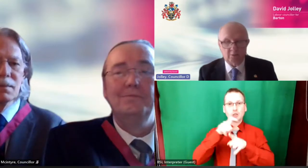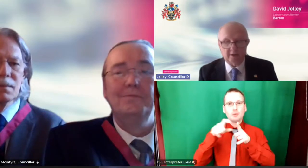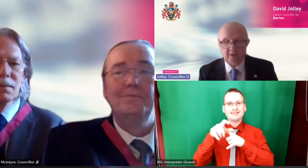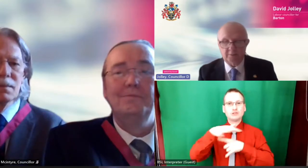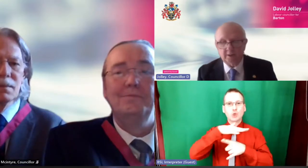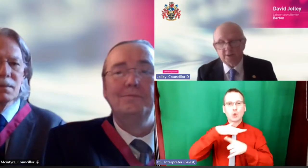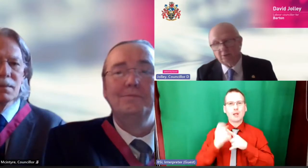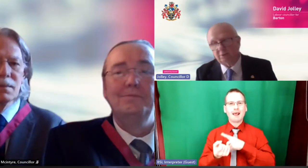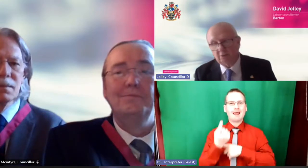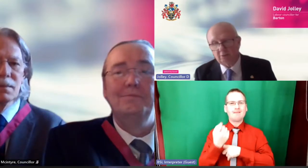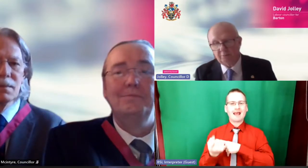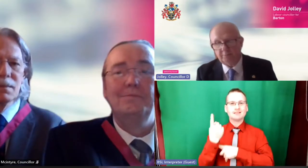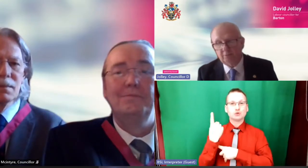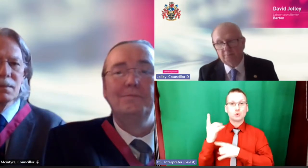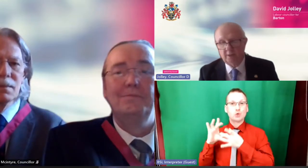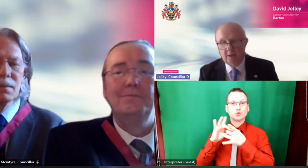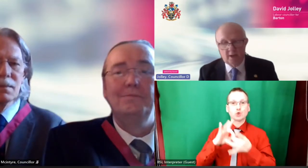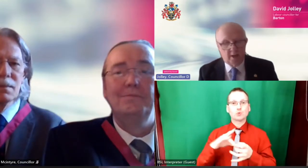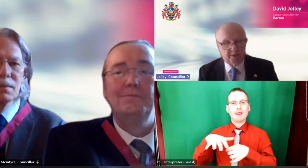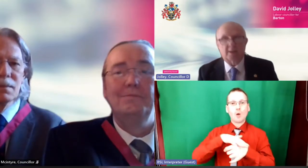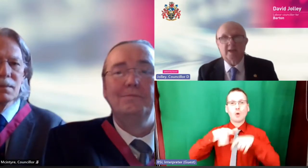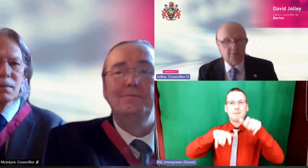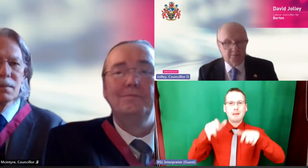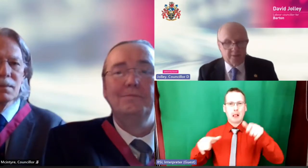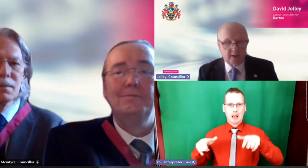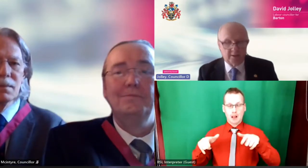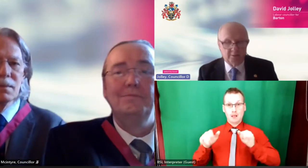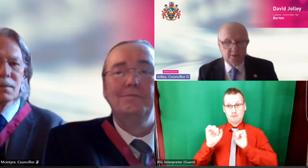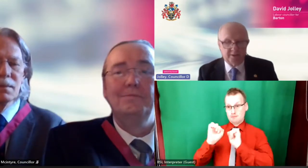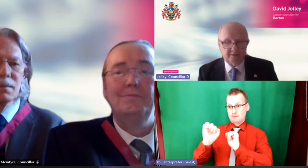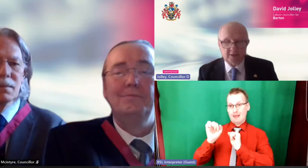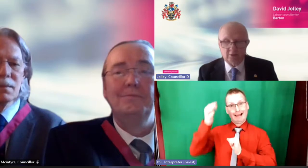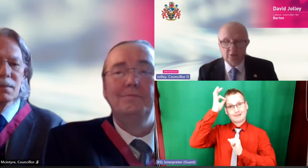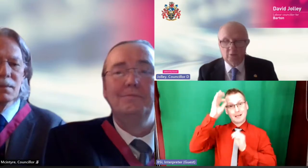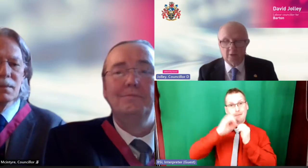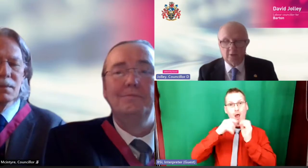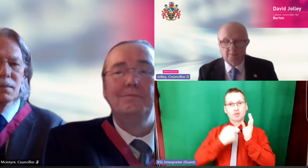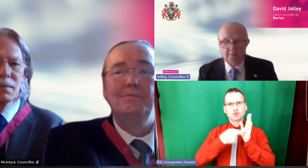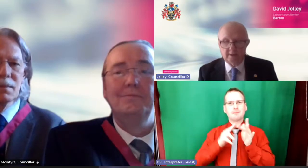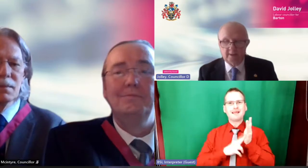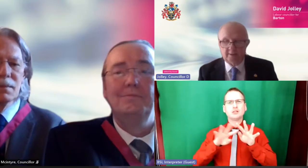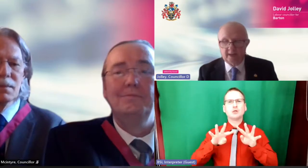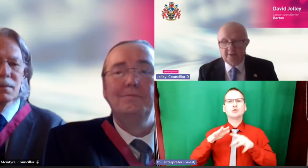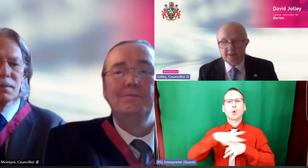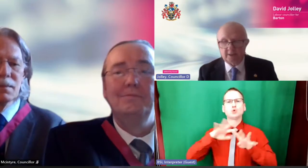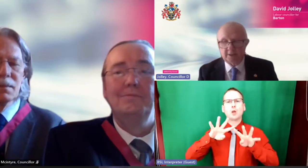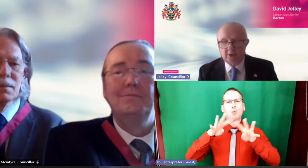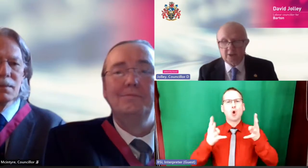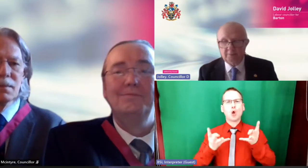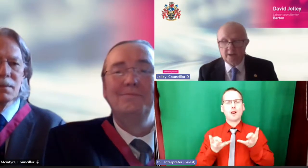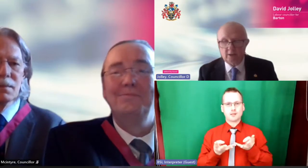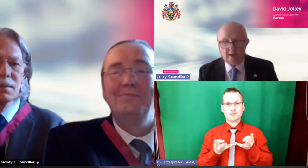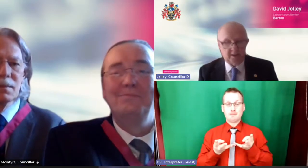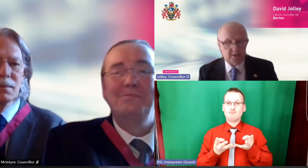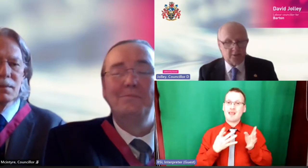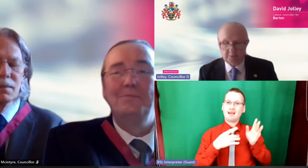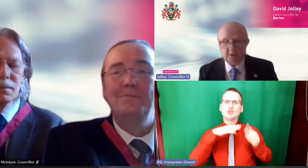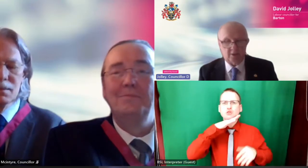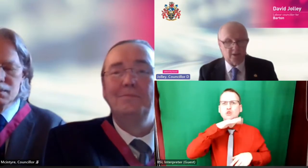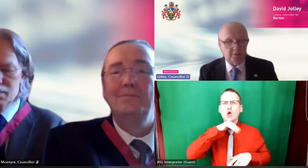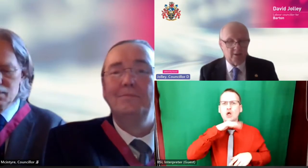a great way of keeping in touch with local people. Being a councillor in Barton can be a bit of a social whirl. There is turkey bingo